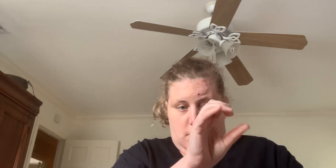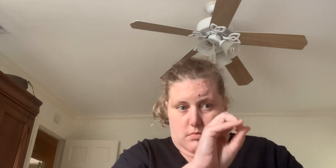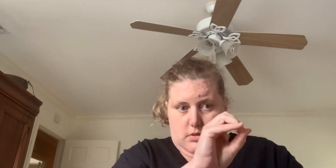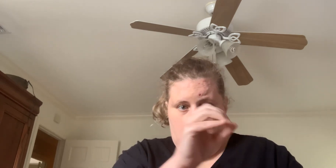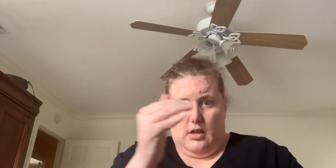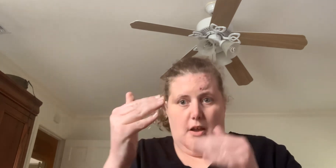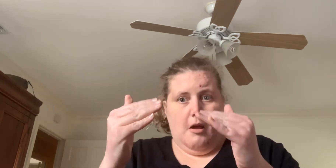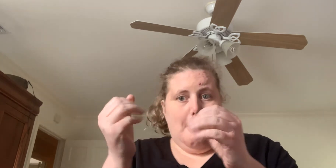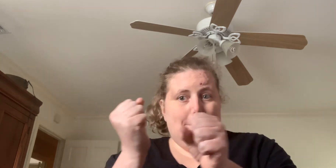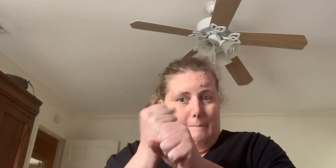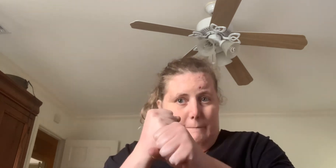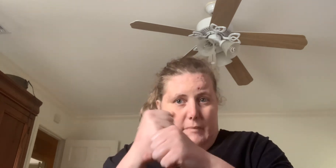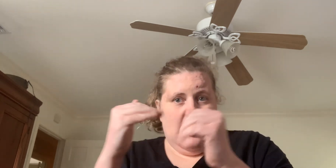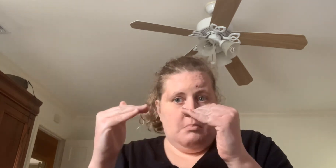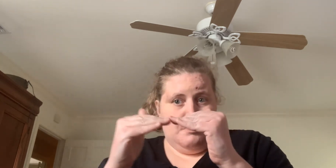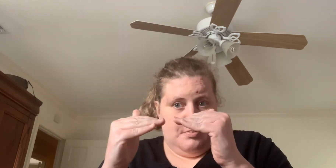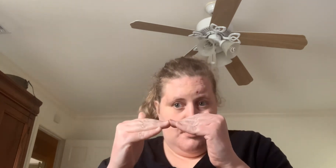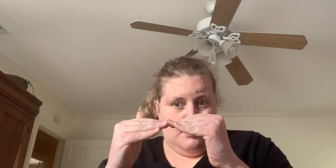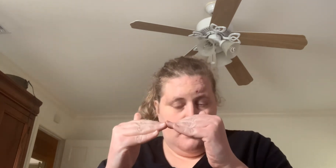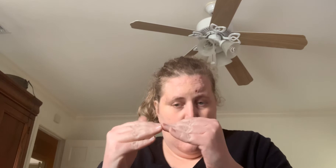reacts with aluminum.